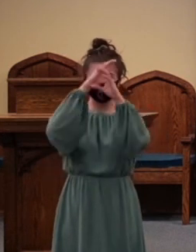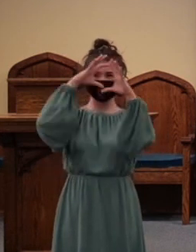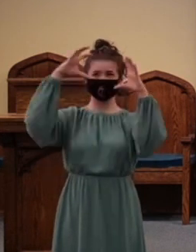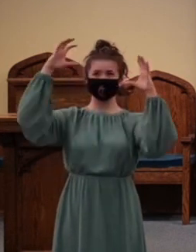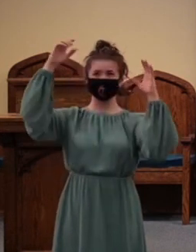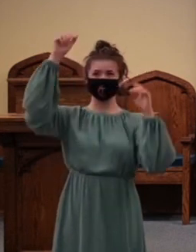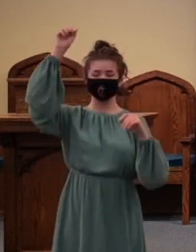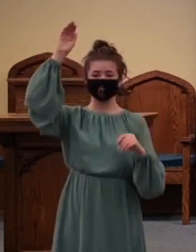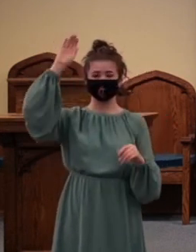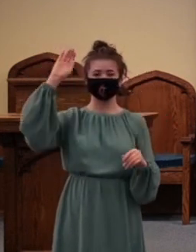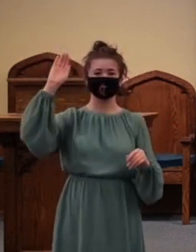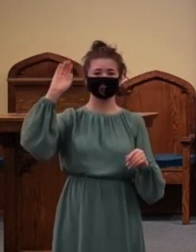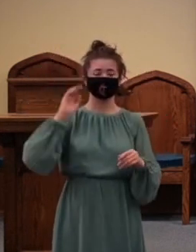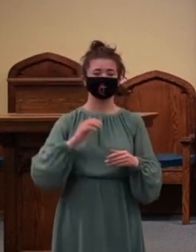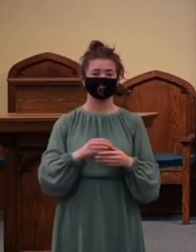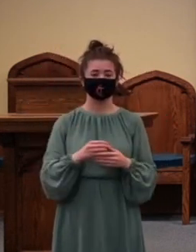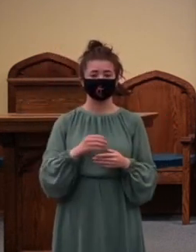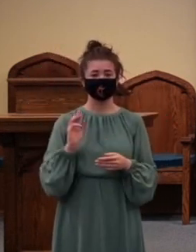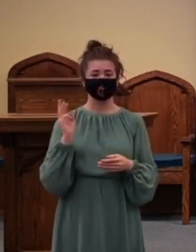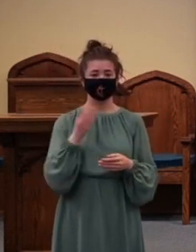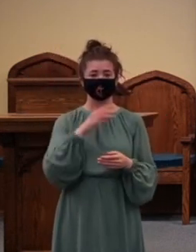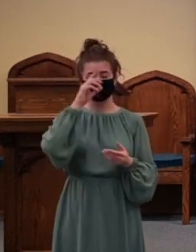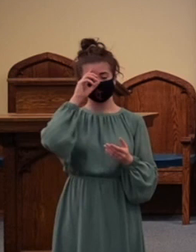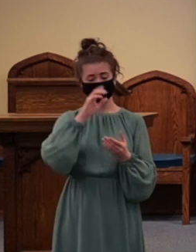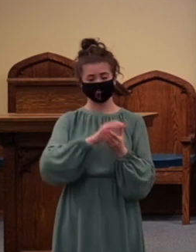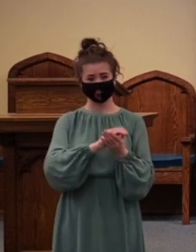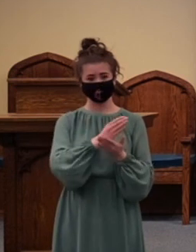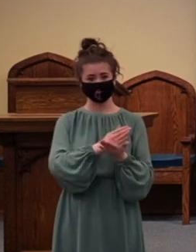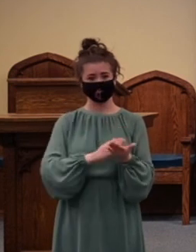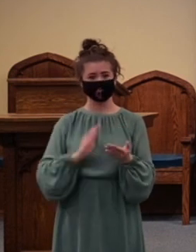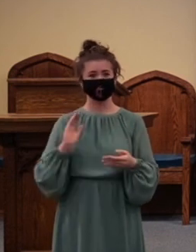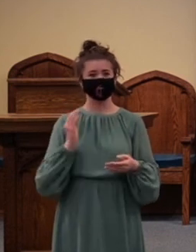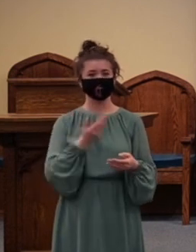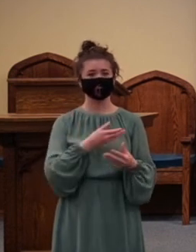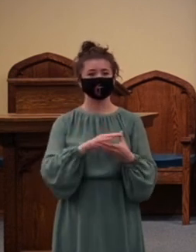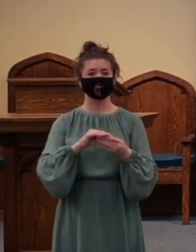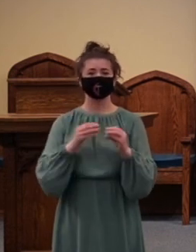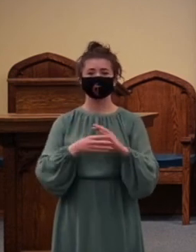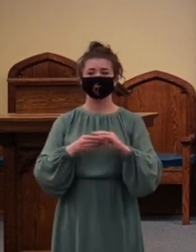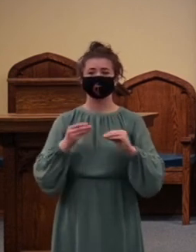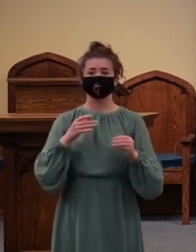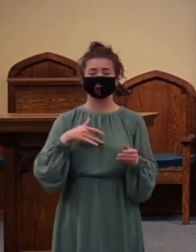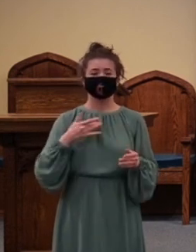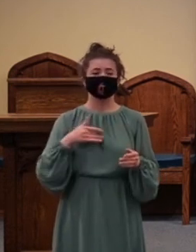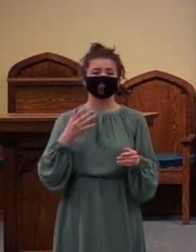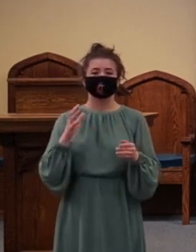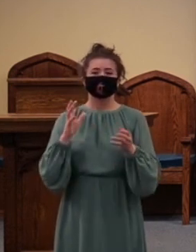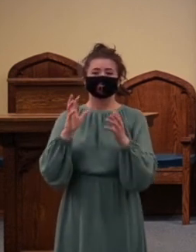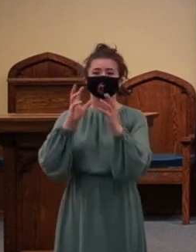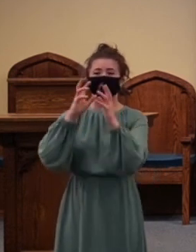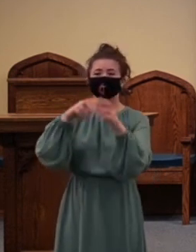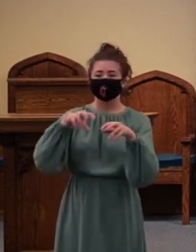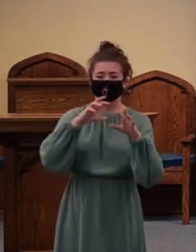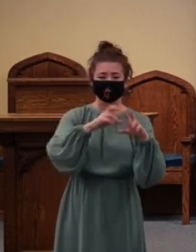imagine God. We believe the parts of our tapestry that feel worn and frayed are